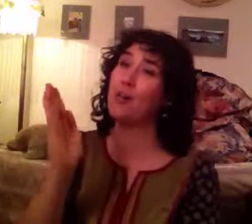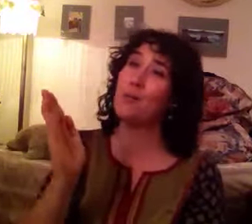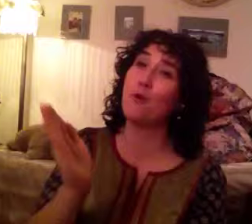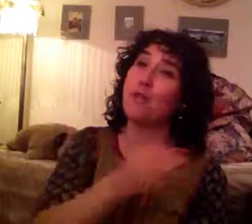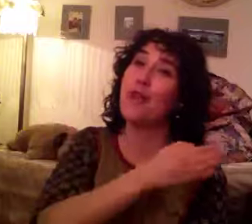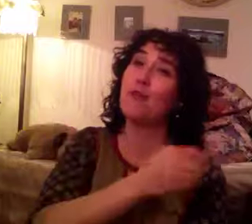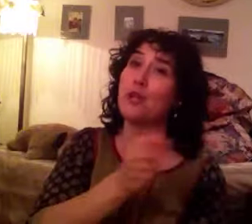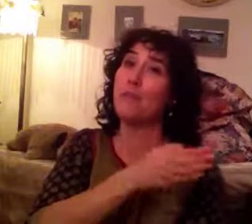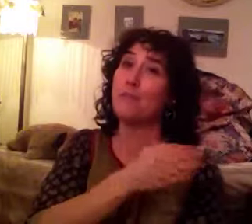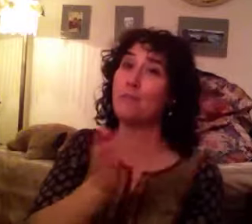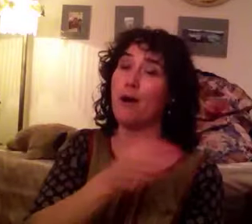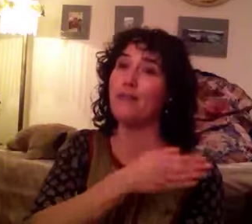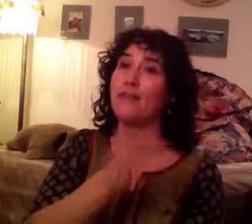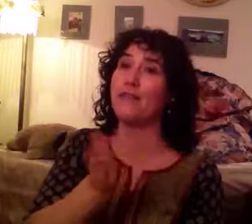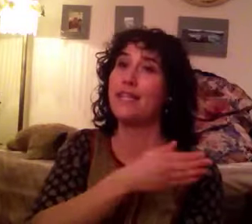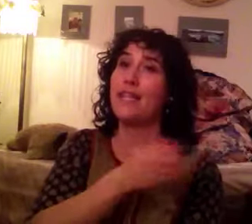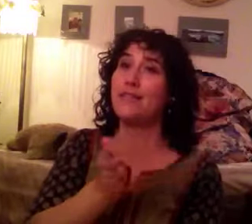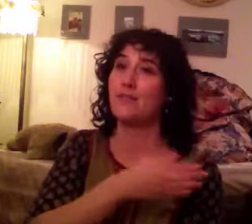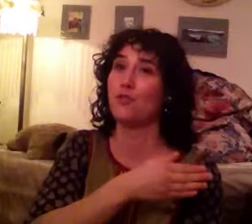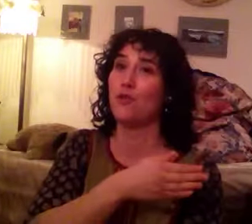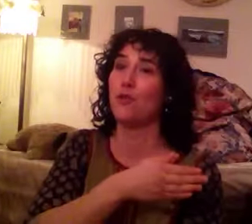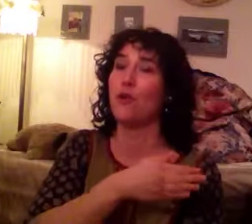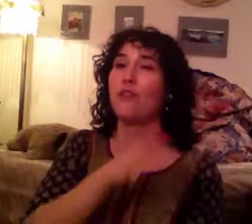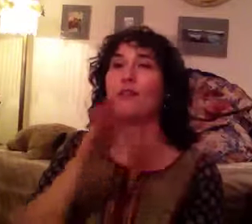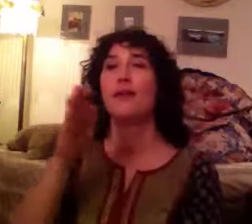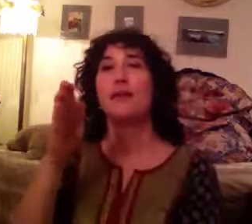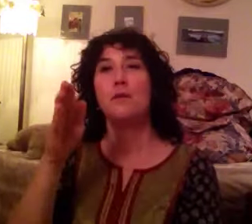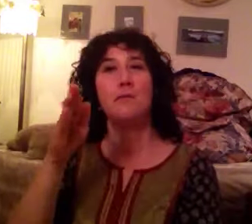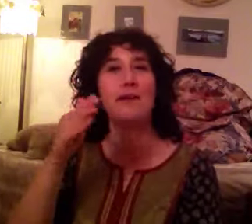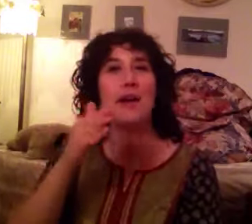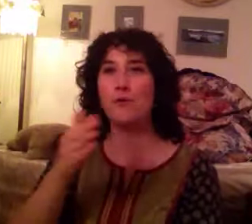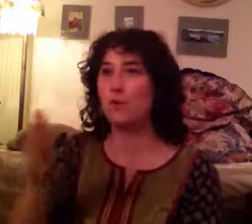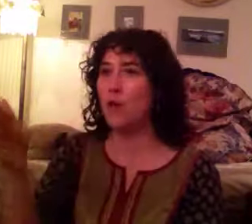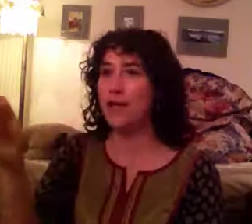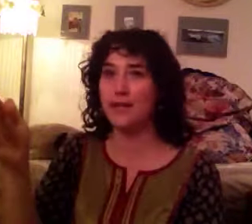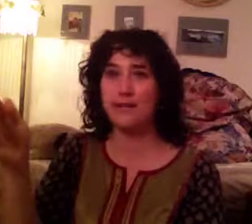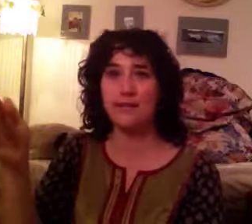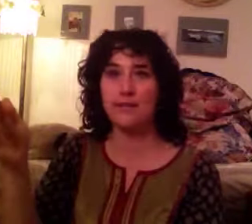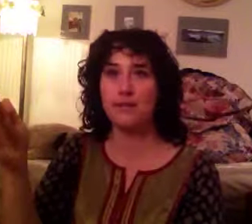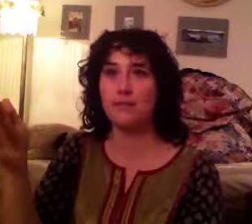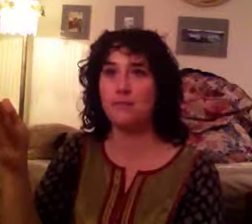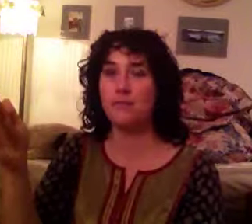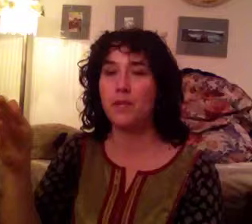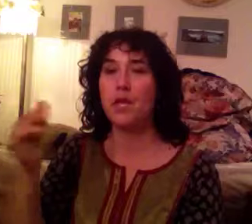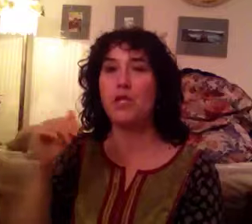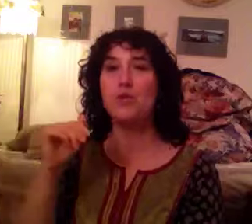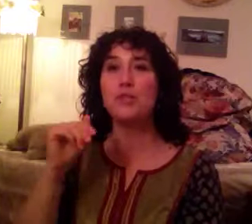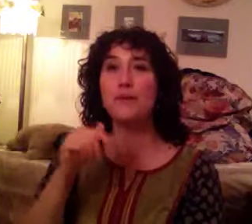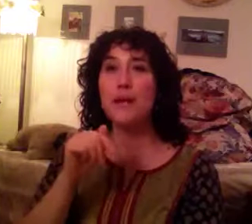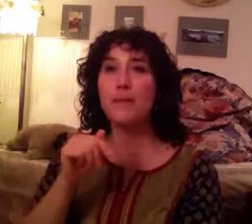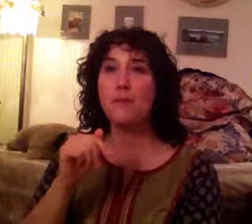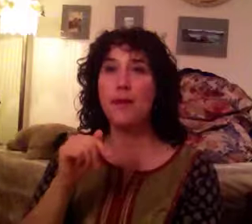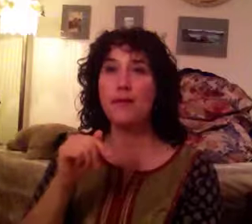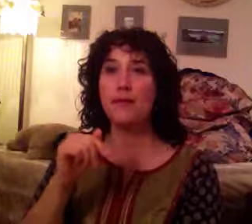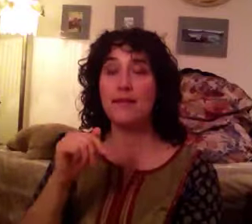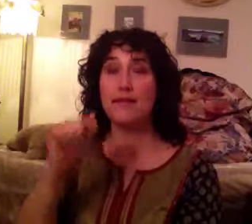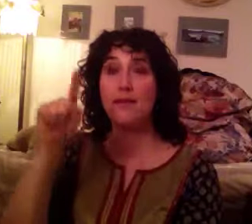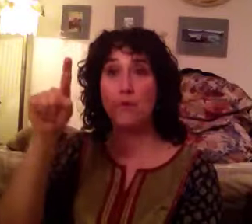more challenging parts in the teens and so forth, but now it's quite consistent. You sometimes might see, instead of